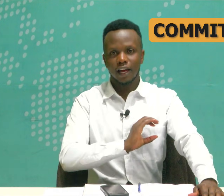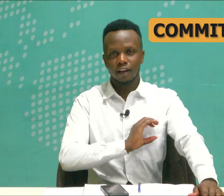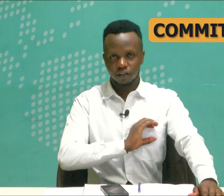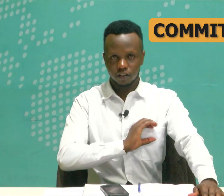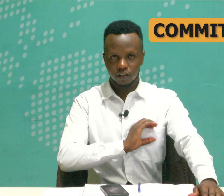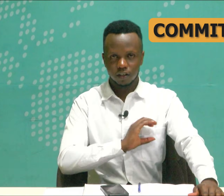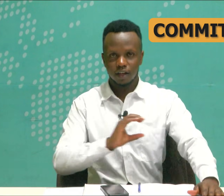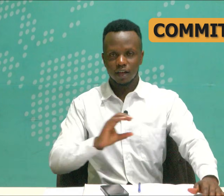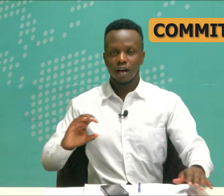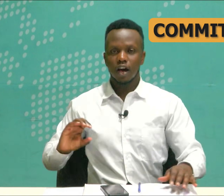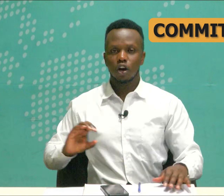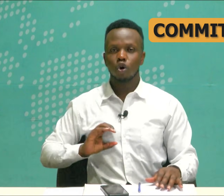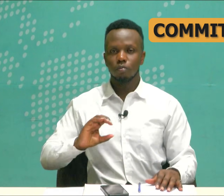left. Committee.